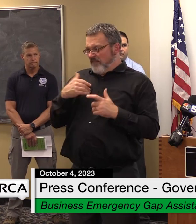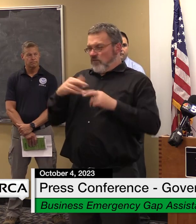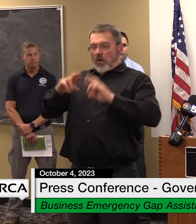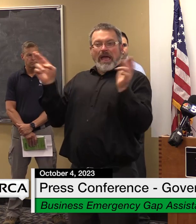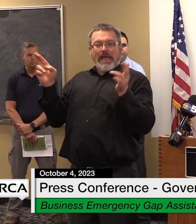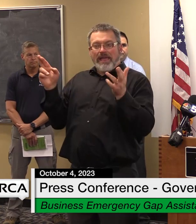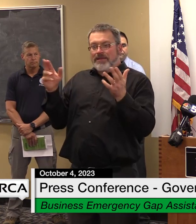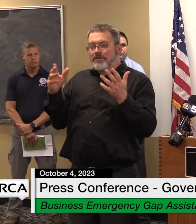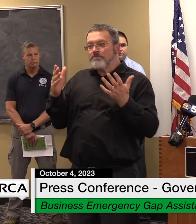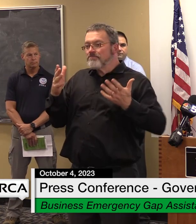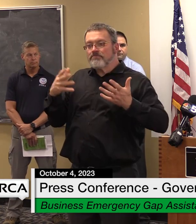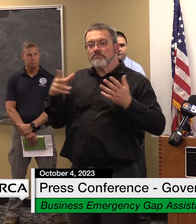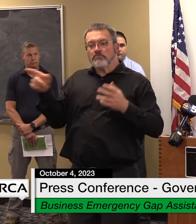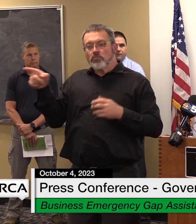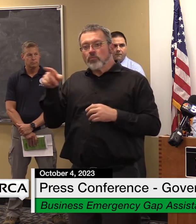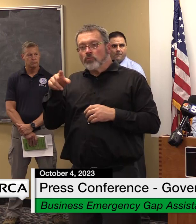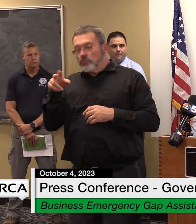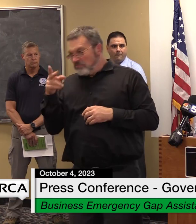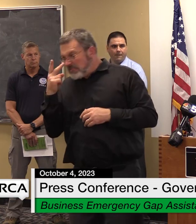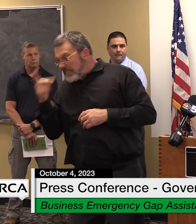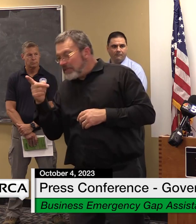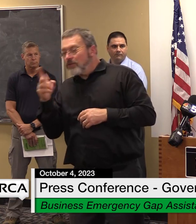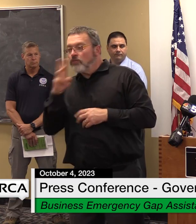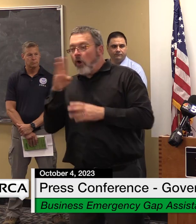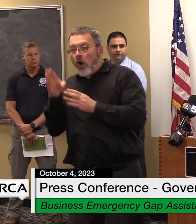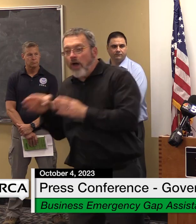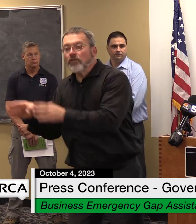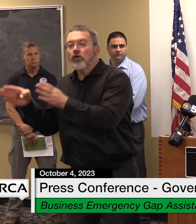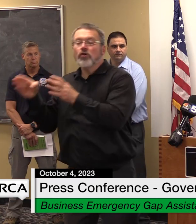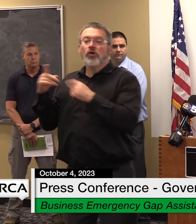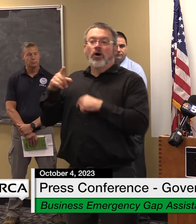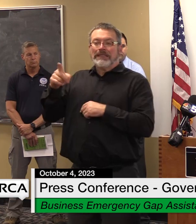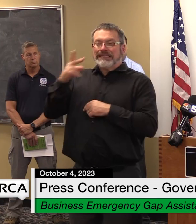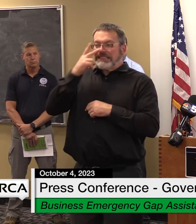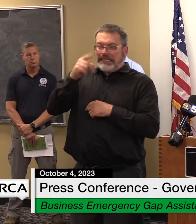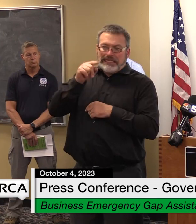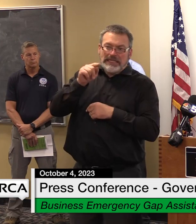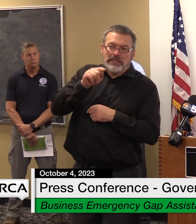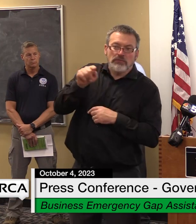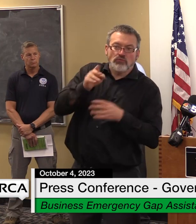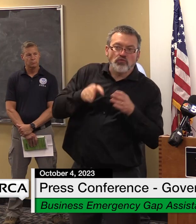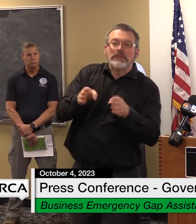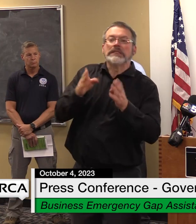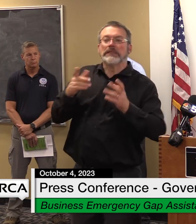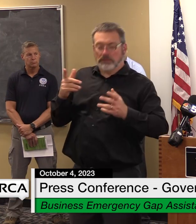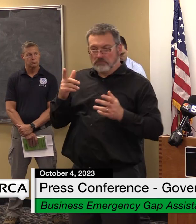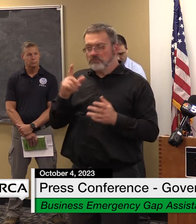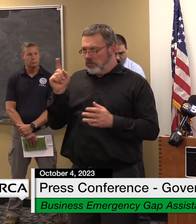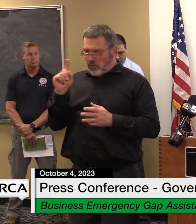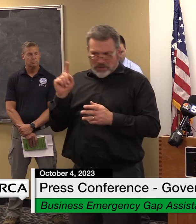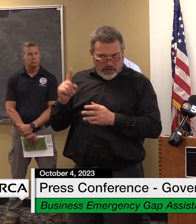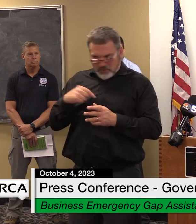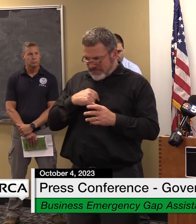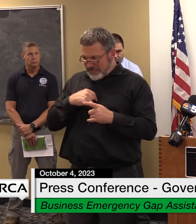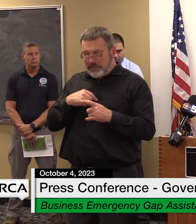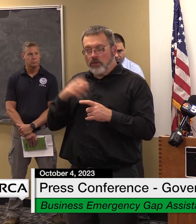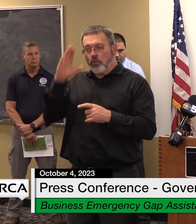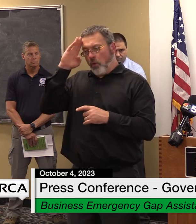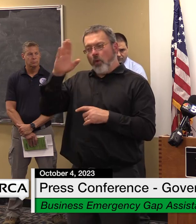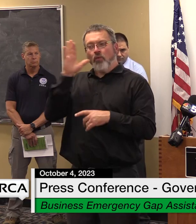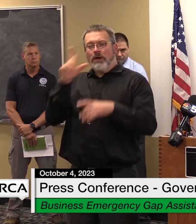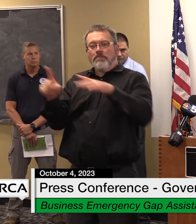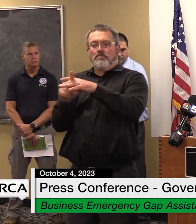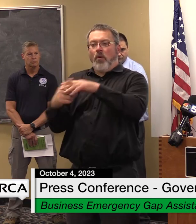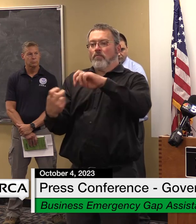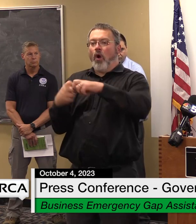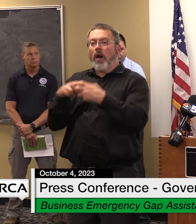a variety of river sites to help identify debris challenges there. The goal is to develop a plan based